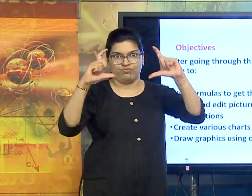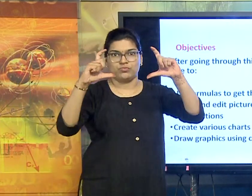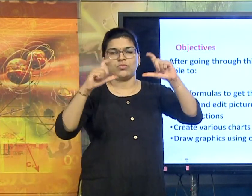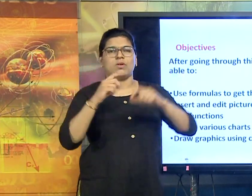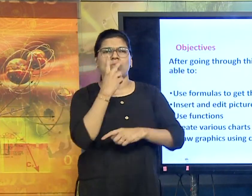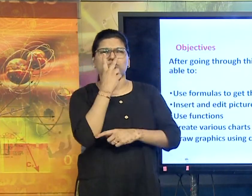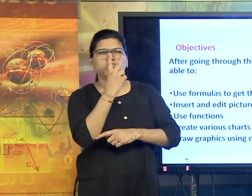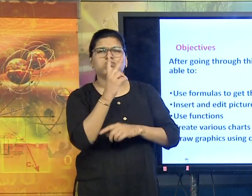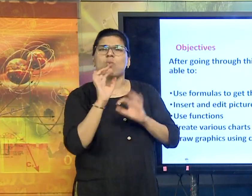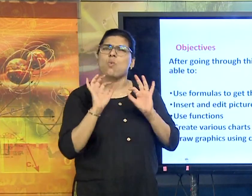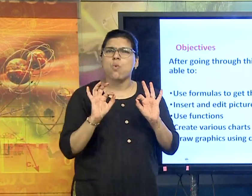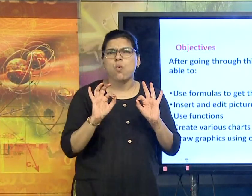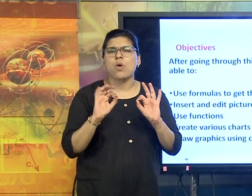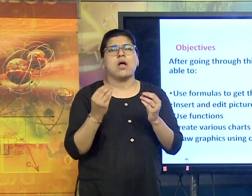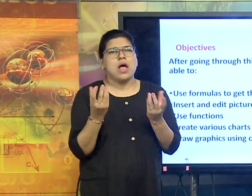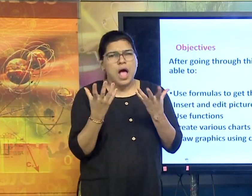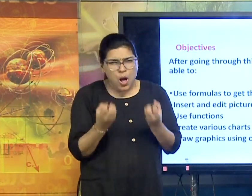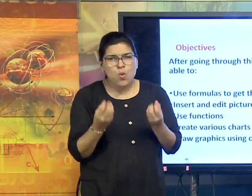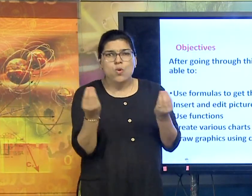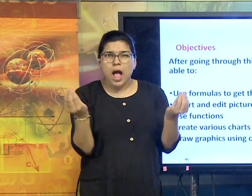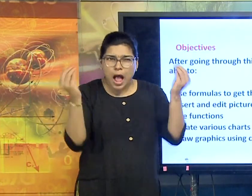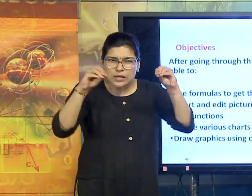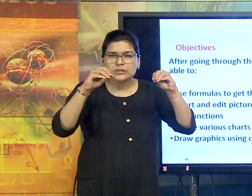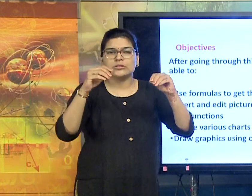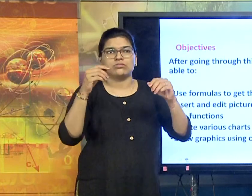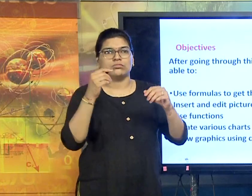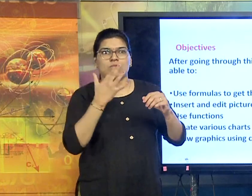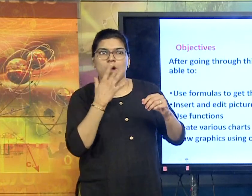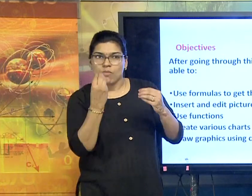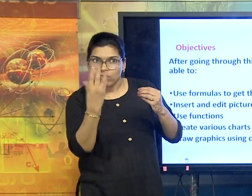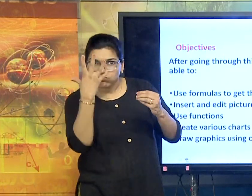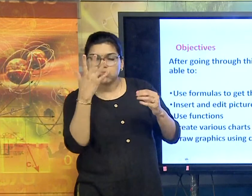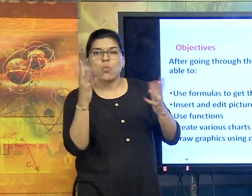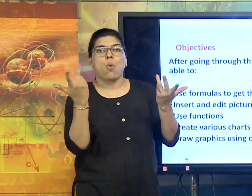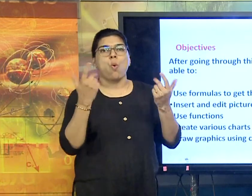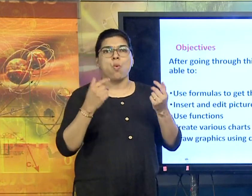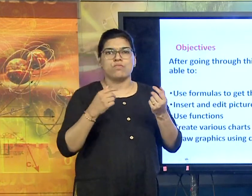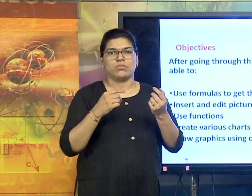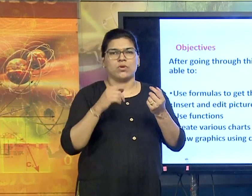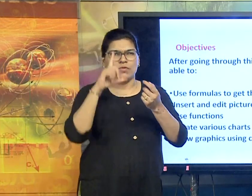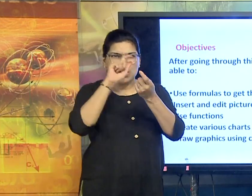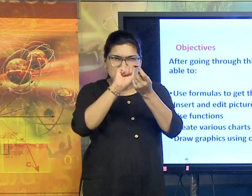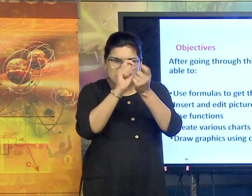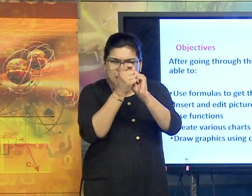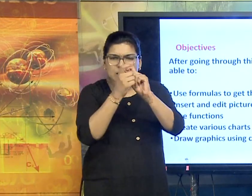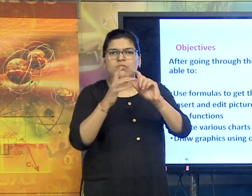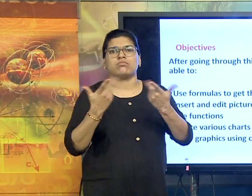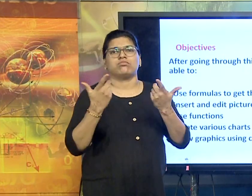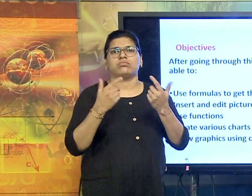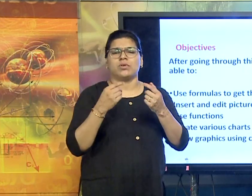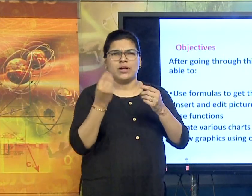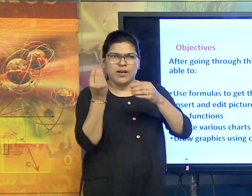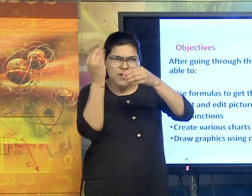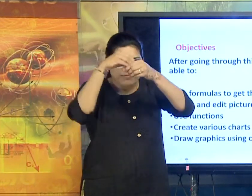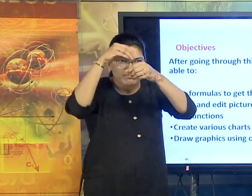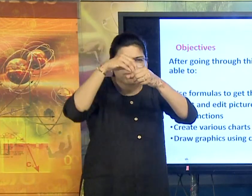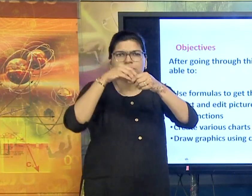we will be able to insert and also do editing of the